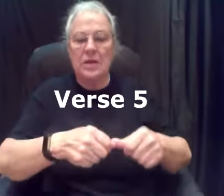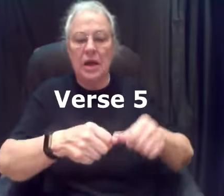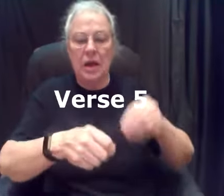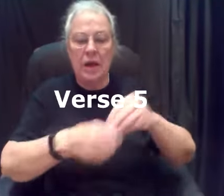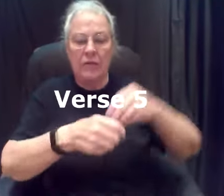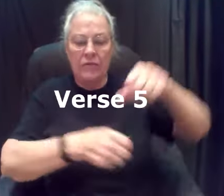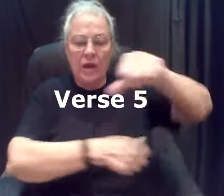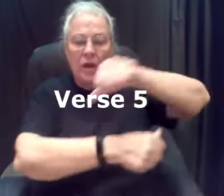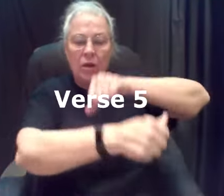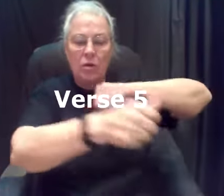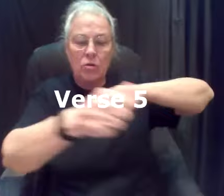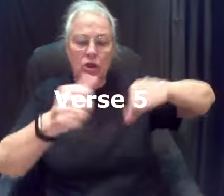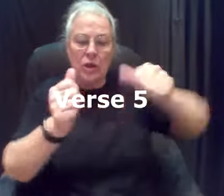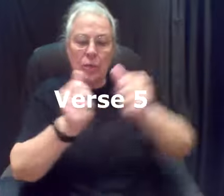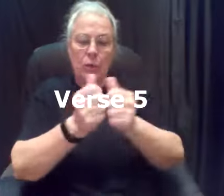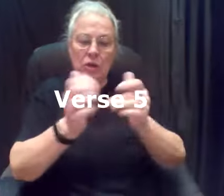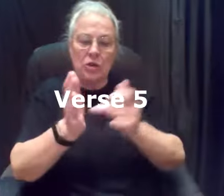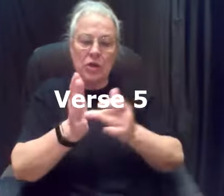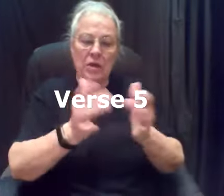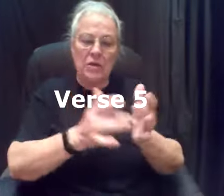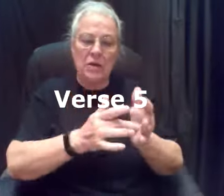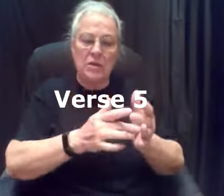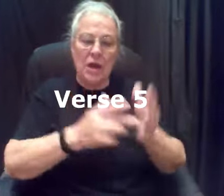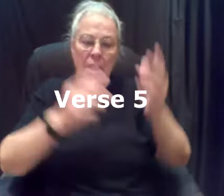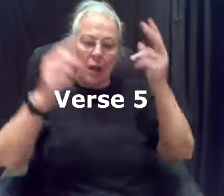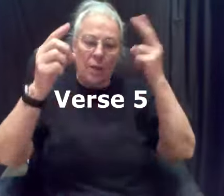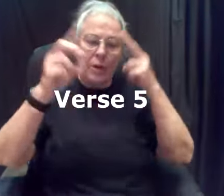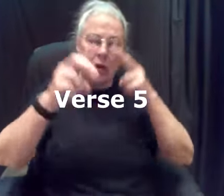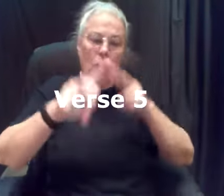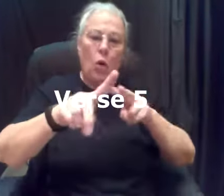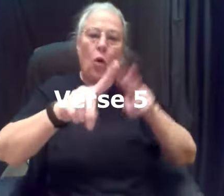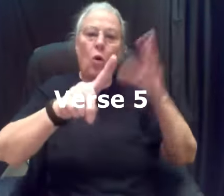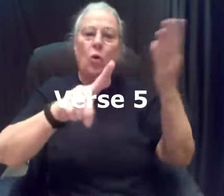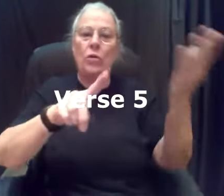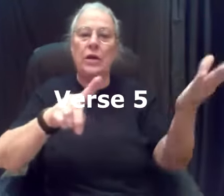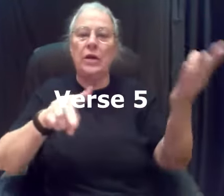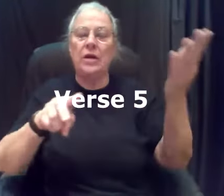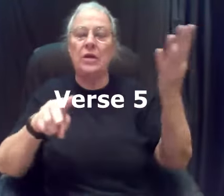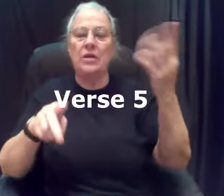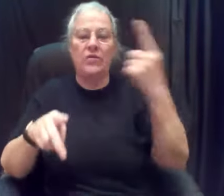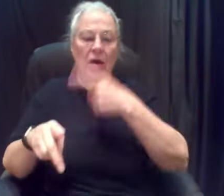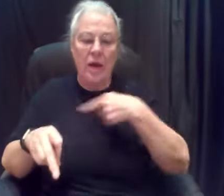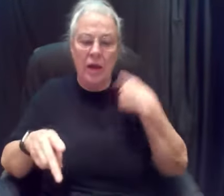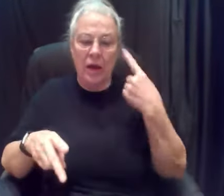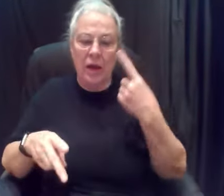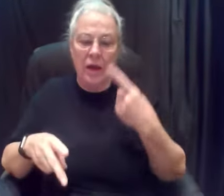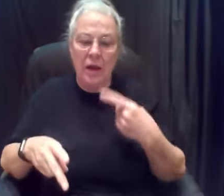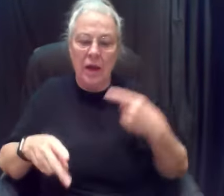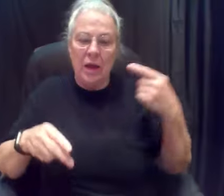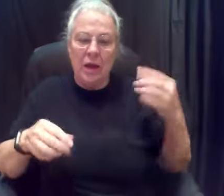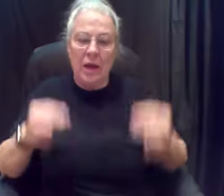Stay in fellowship with Jesus and behold his face. If